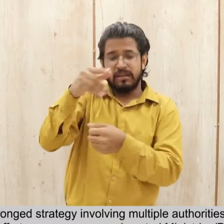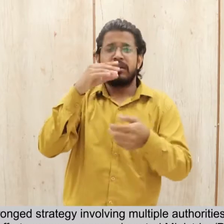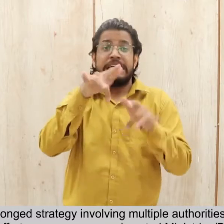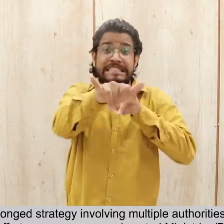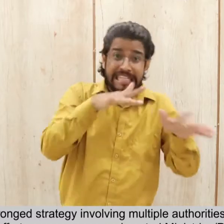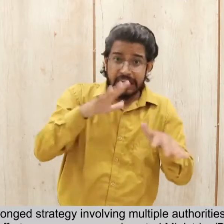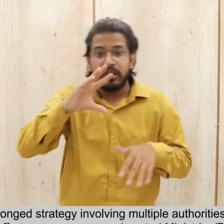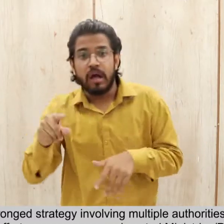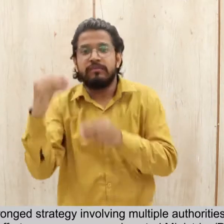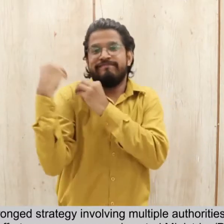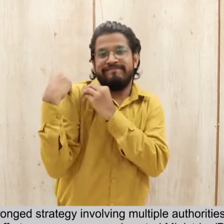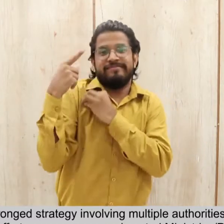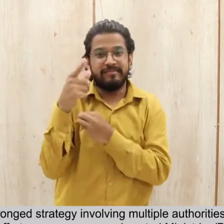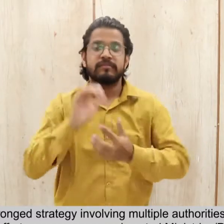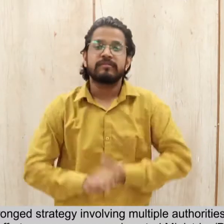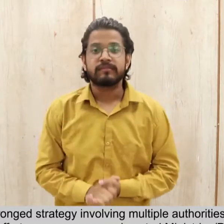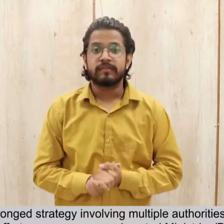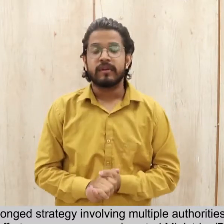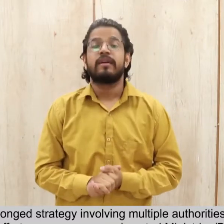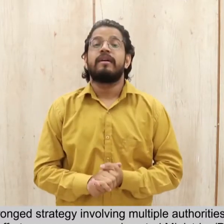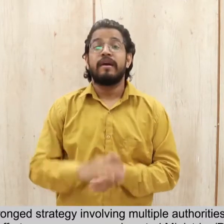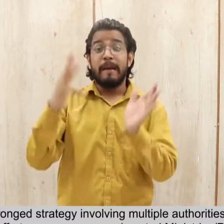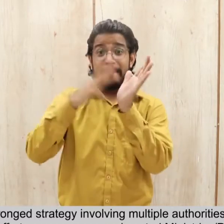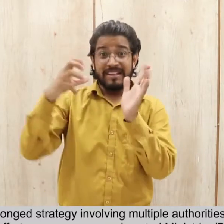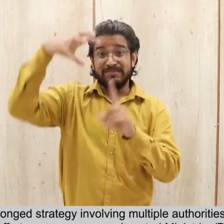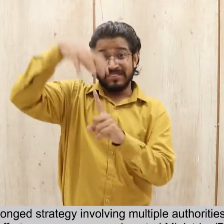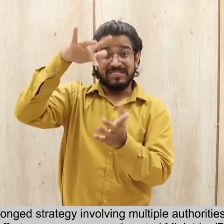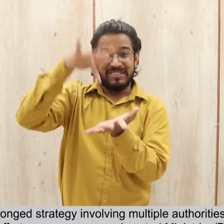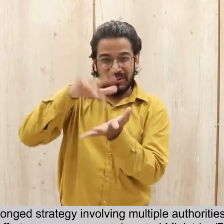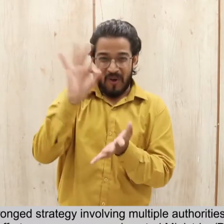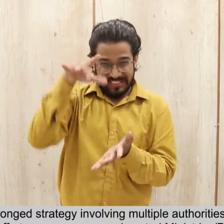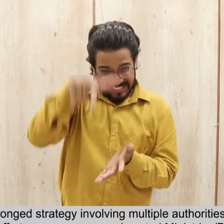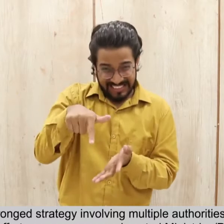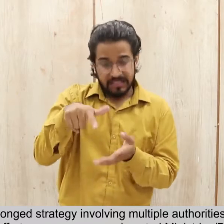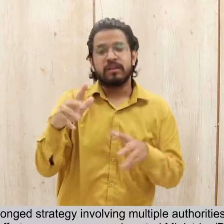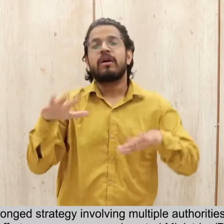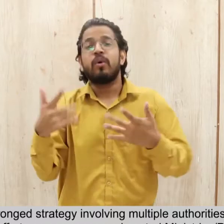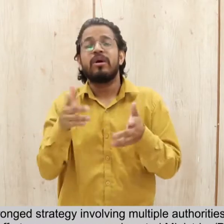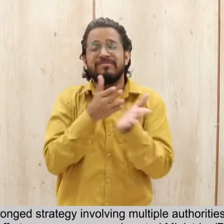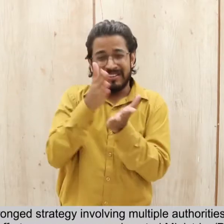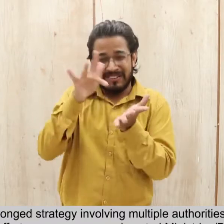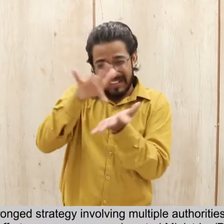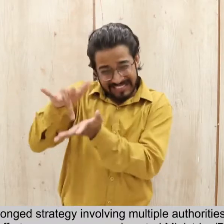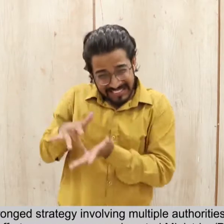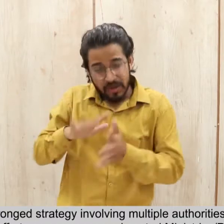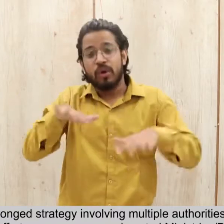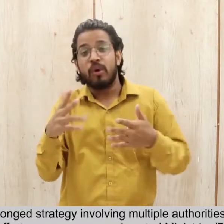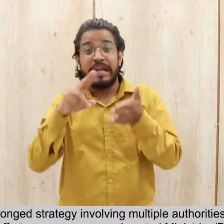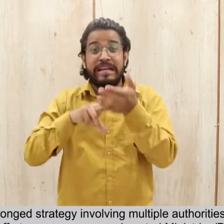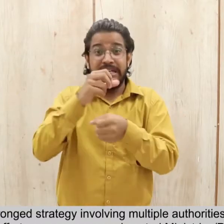strategy involving multiple authorities at central, state, and local level. Coordinated